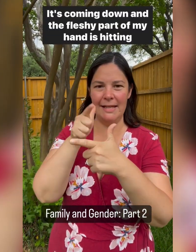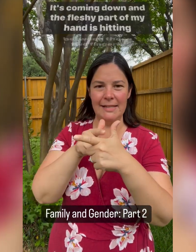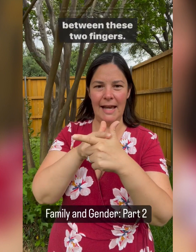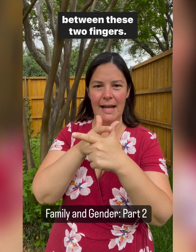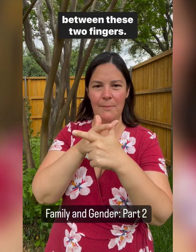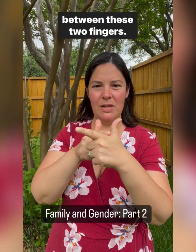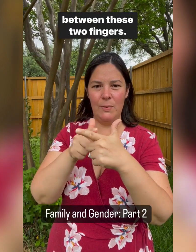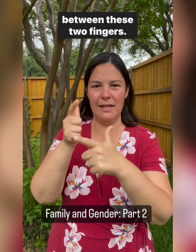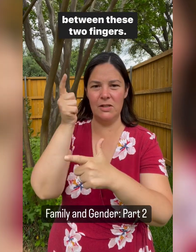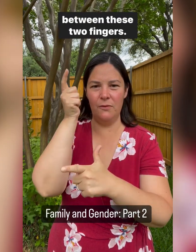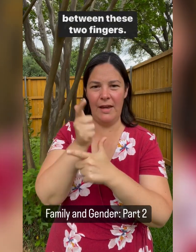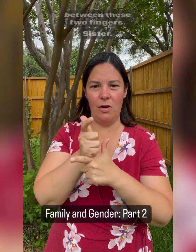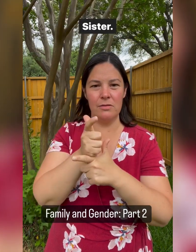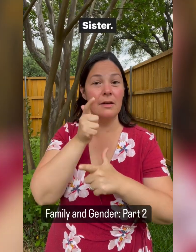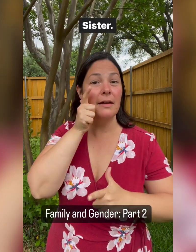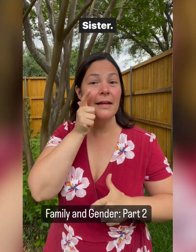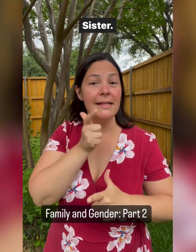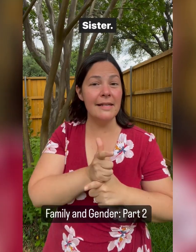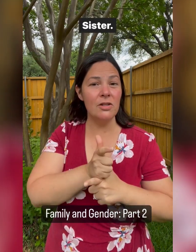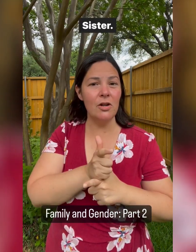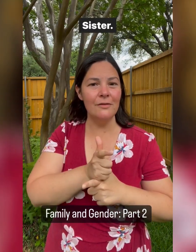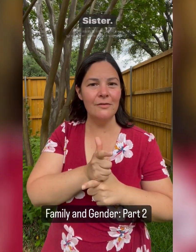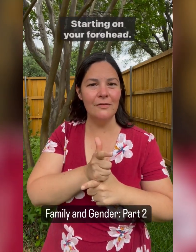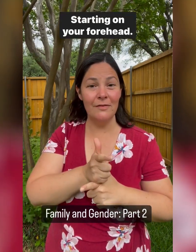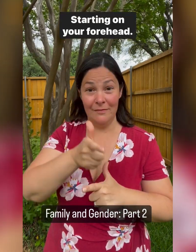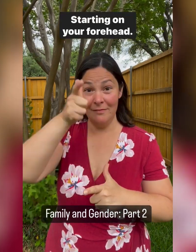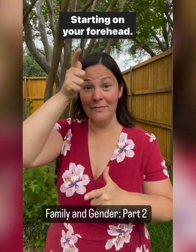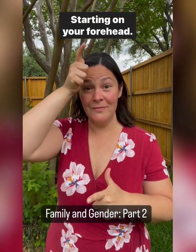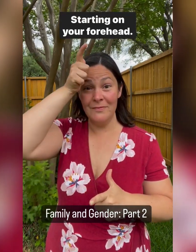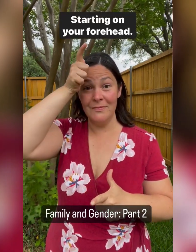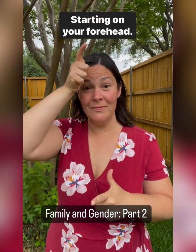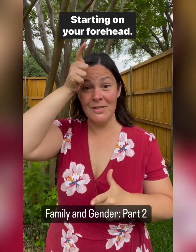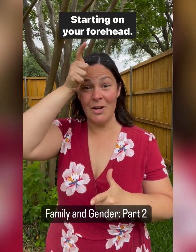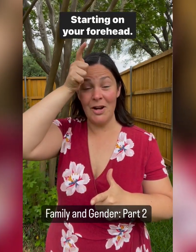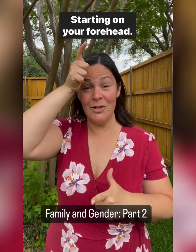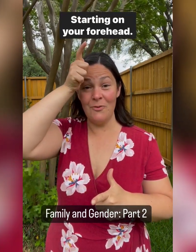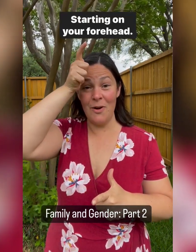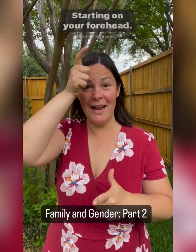is hitting between these two fingers. Sister, starting on your forehead,